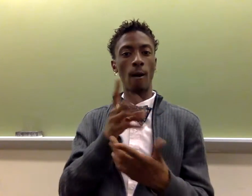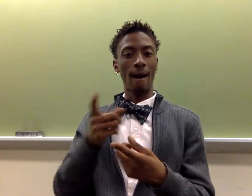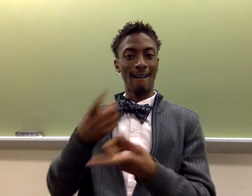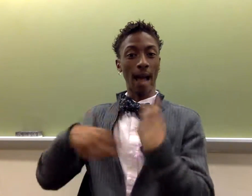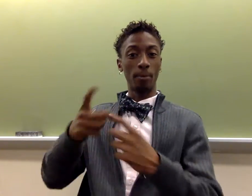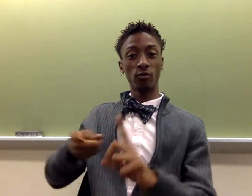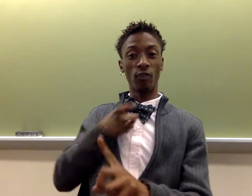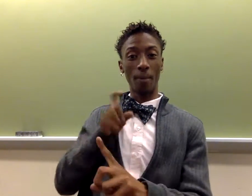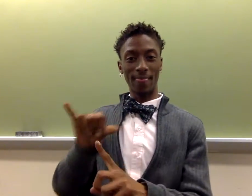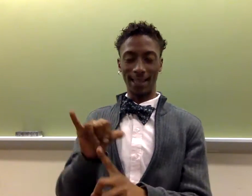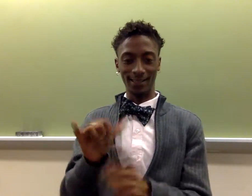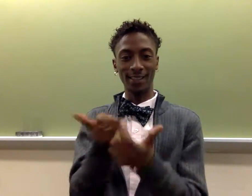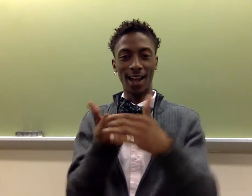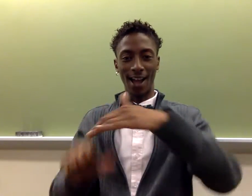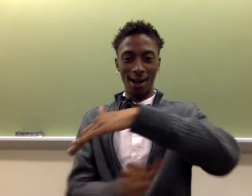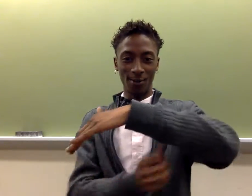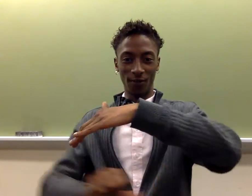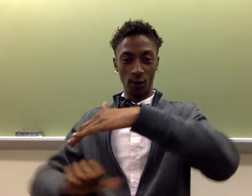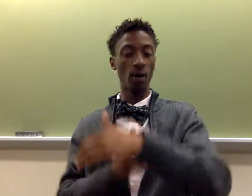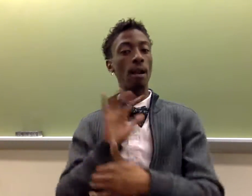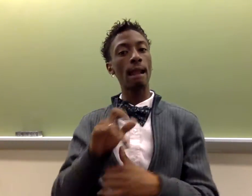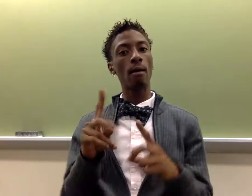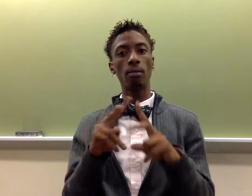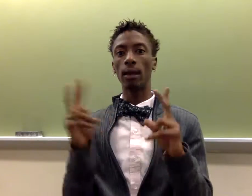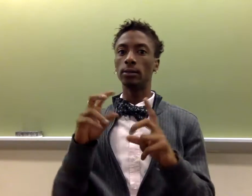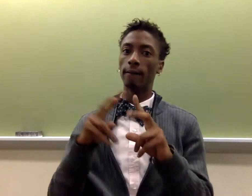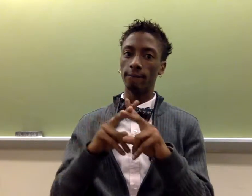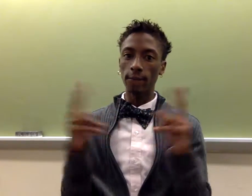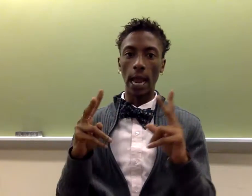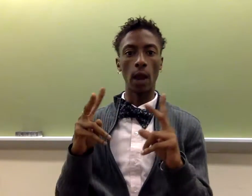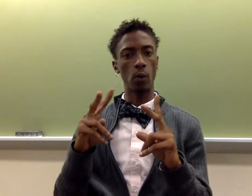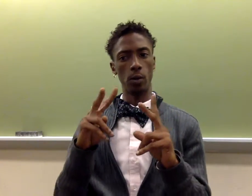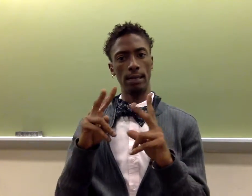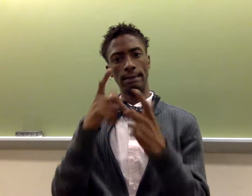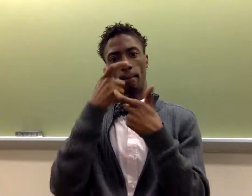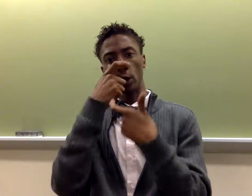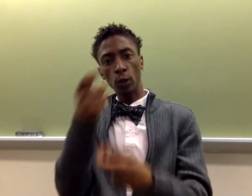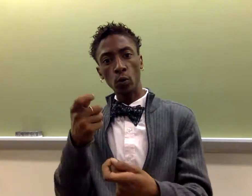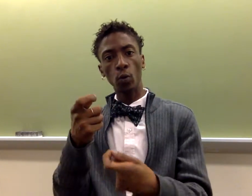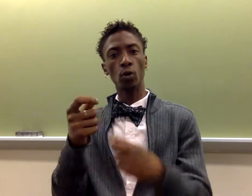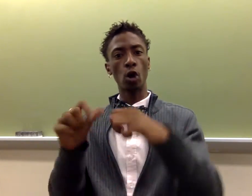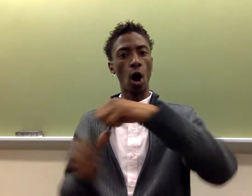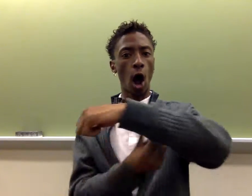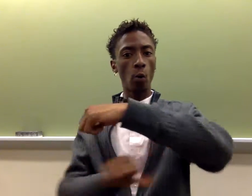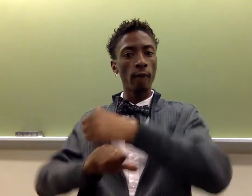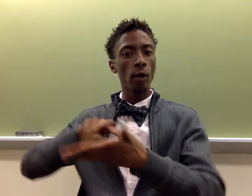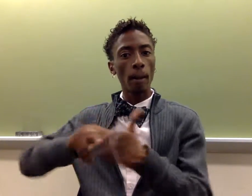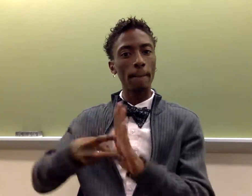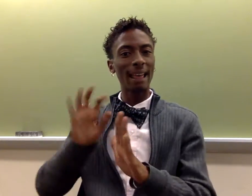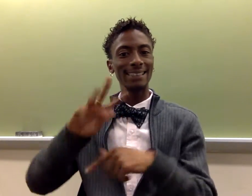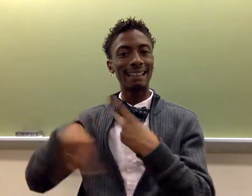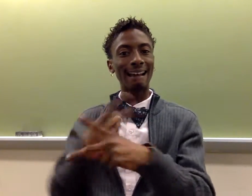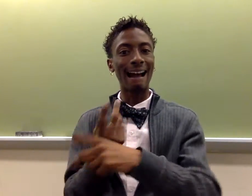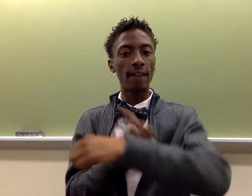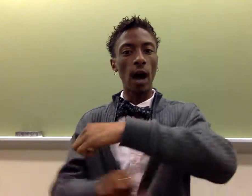aquifer. Now, this is a very peculiar aquifer in that it's the type of aquifer that whatever's